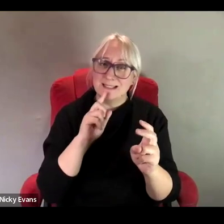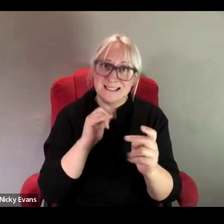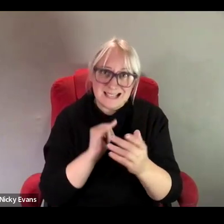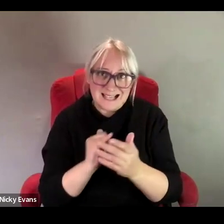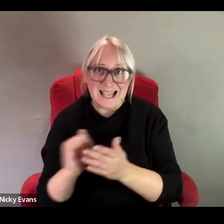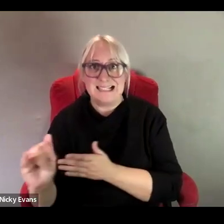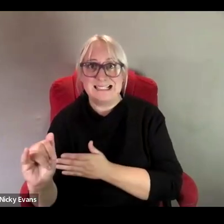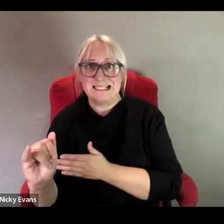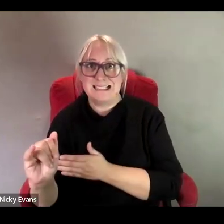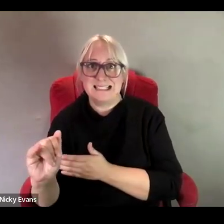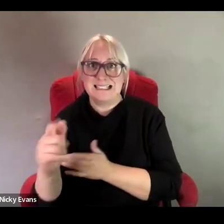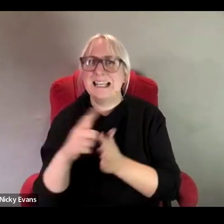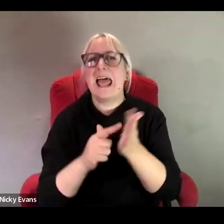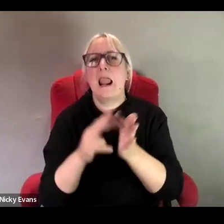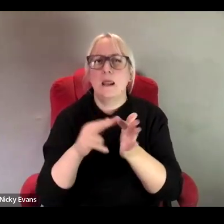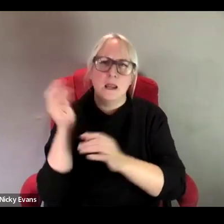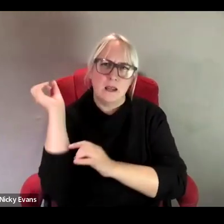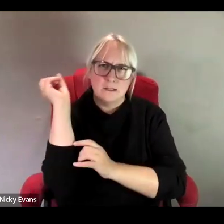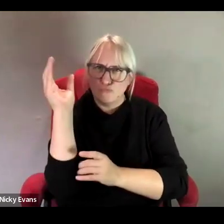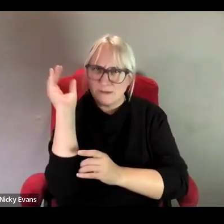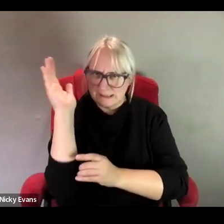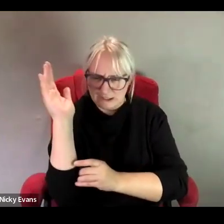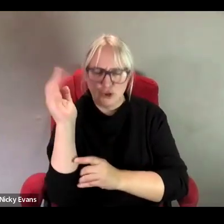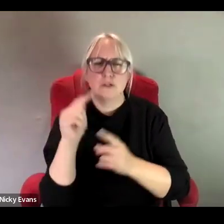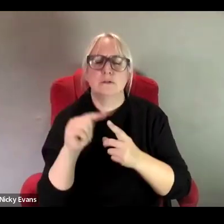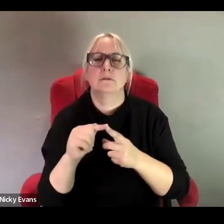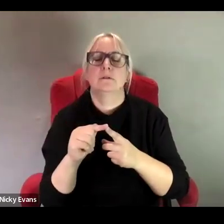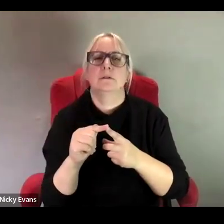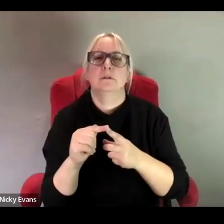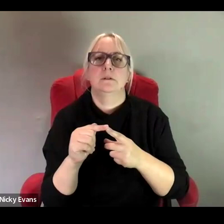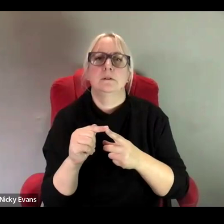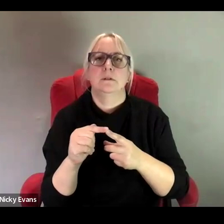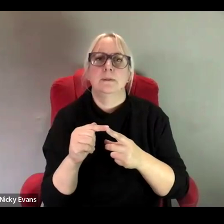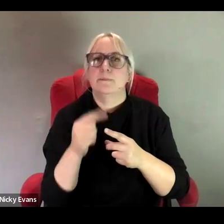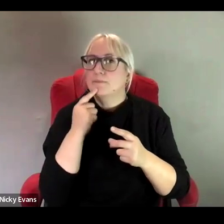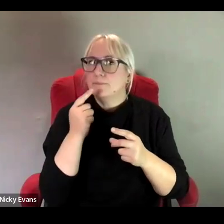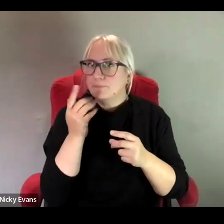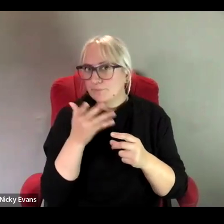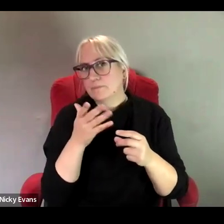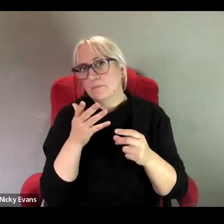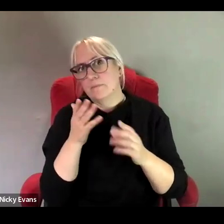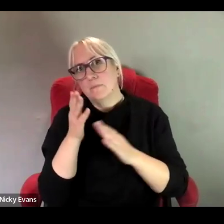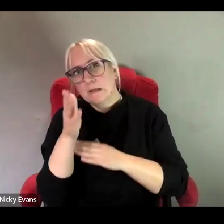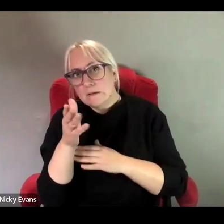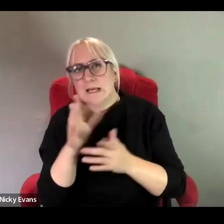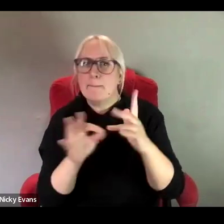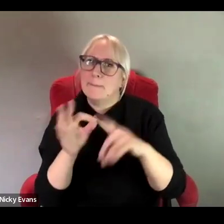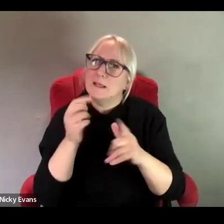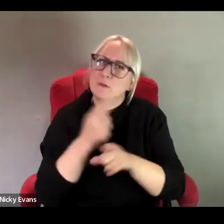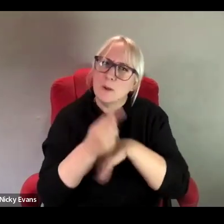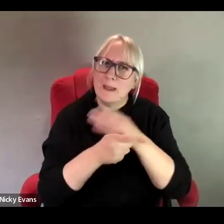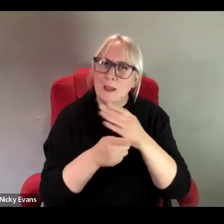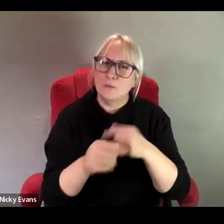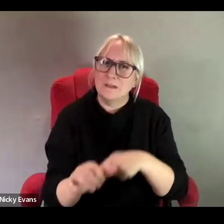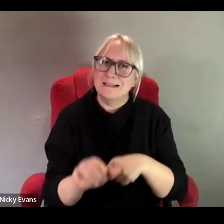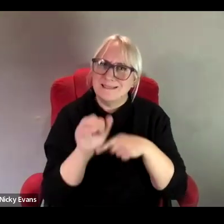the presentation. So arguing to MPs who are in favour that there are not enough safeguards, and